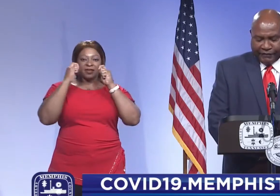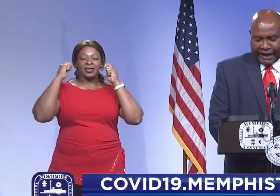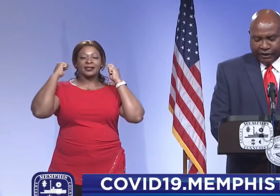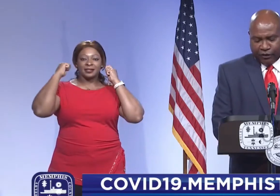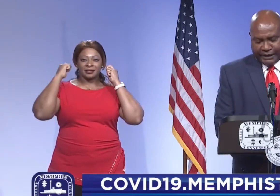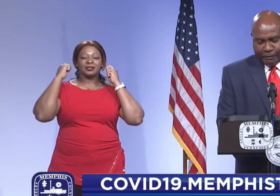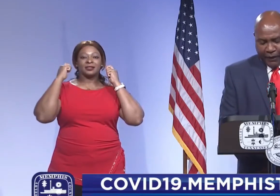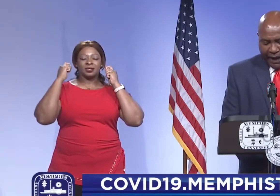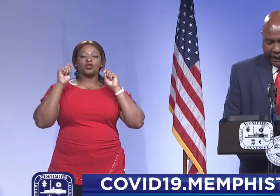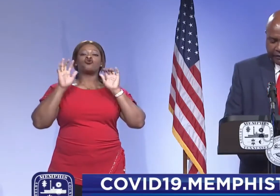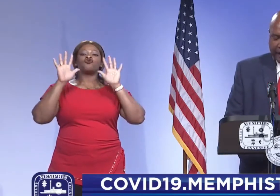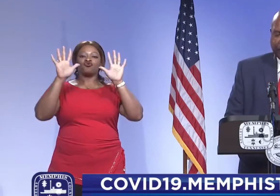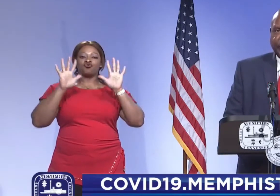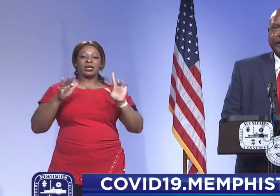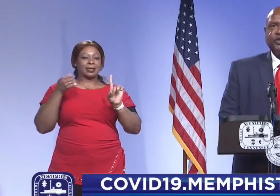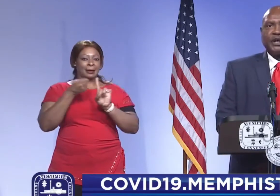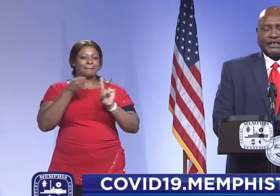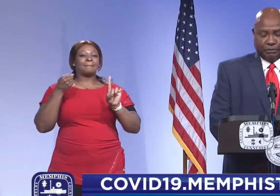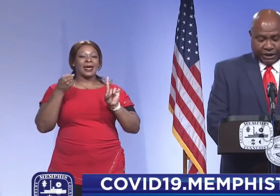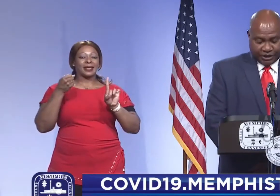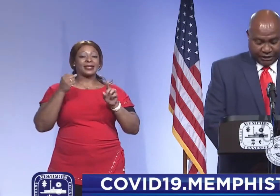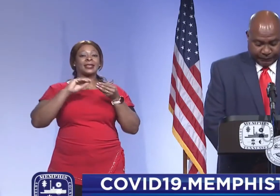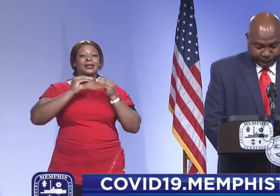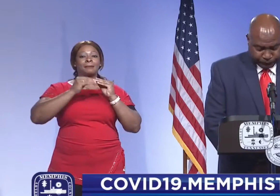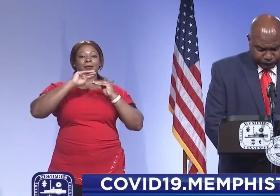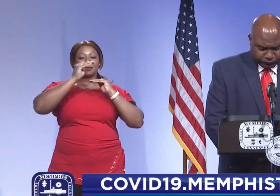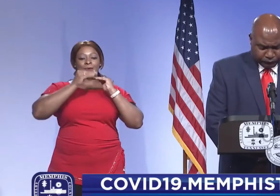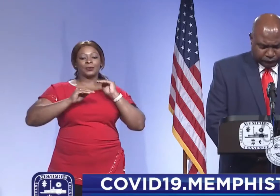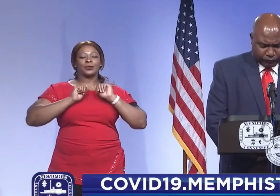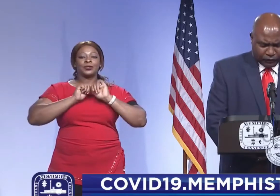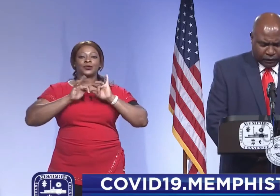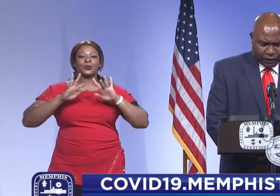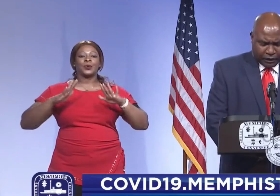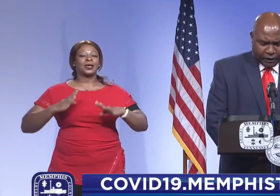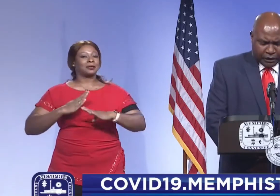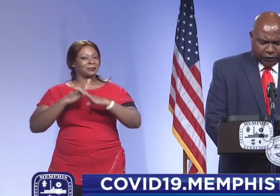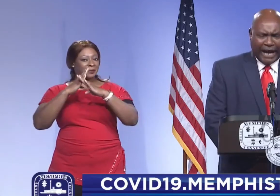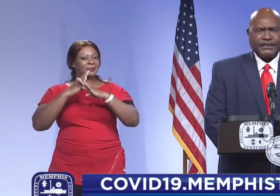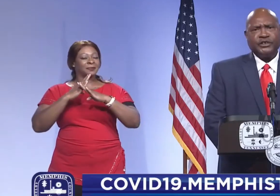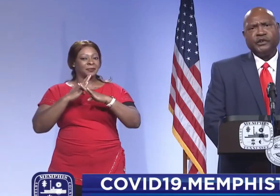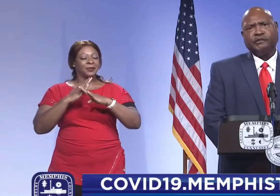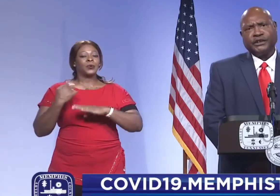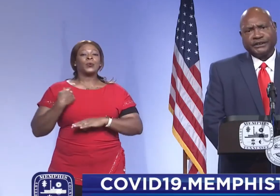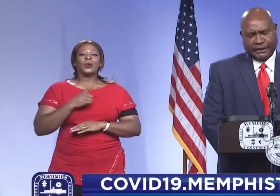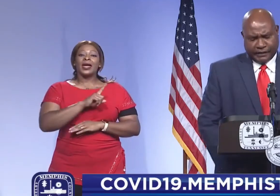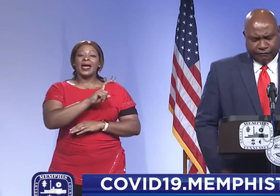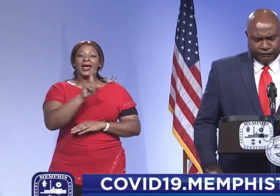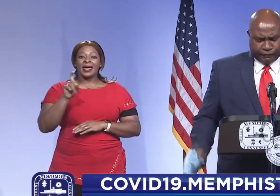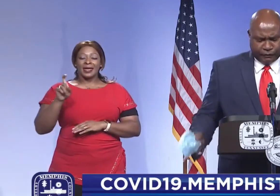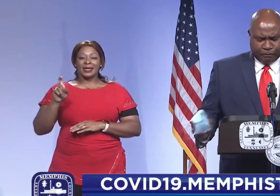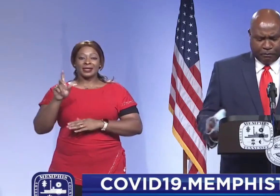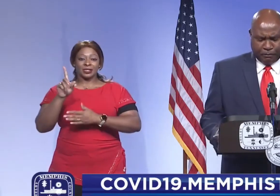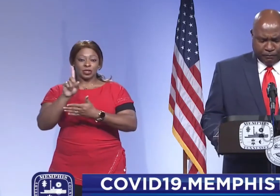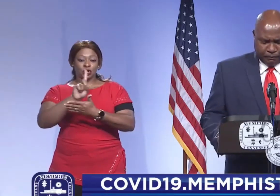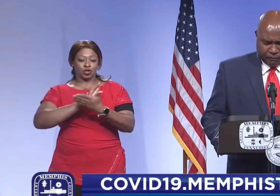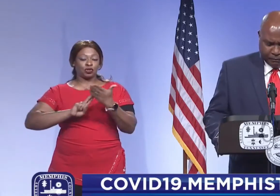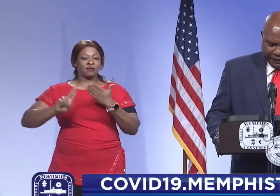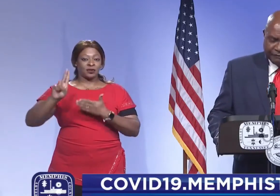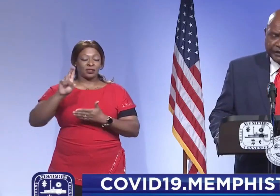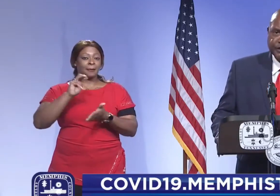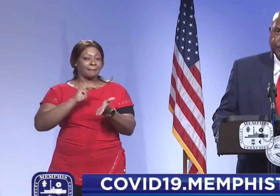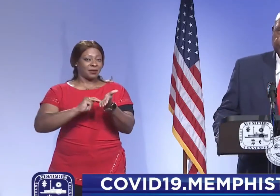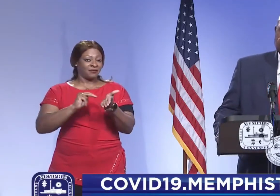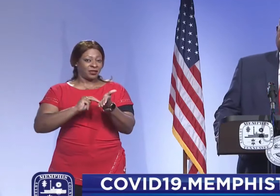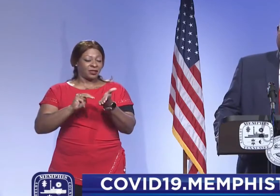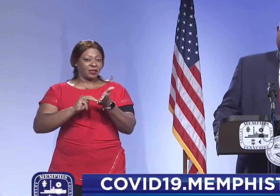have had a great impact on our rate of transmission. We asked the University of